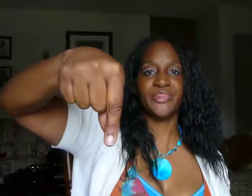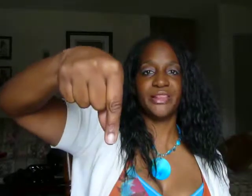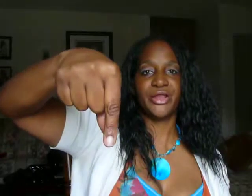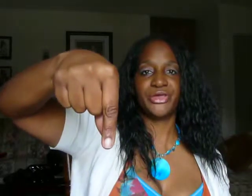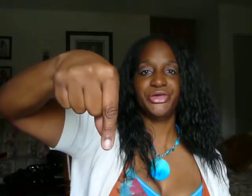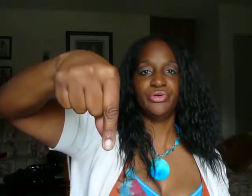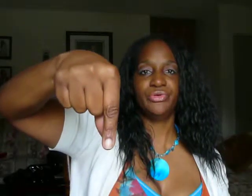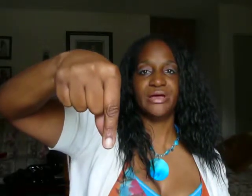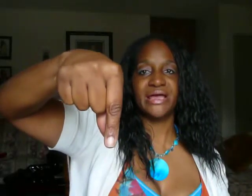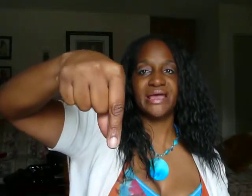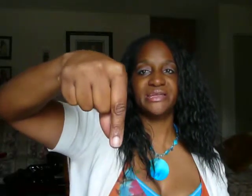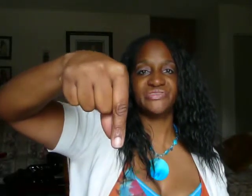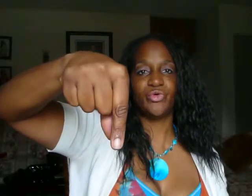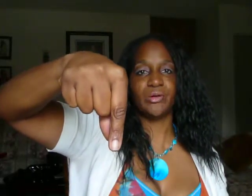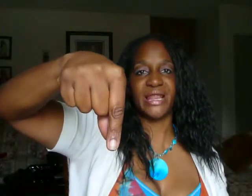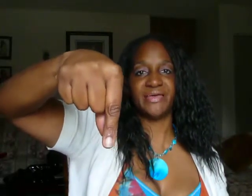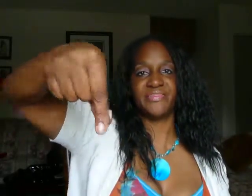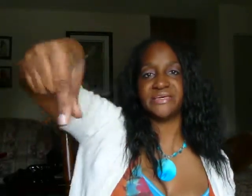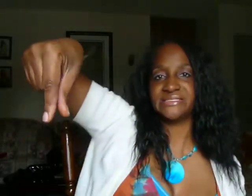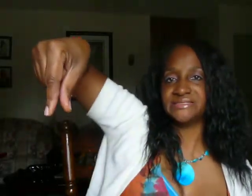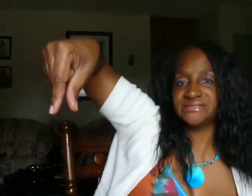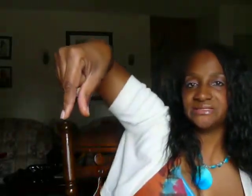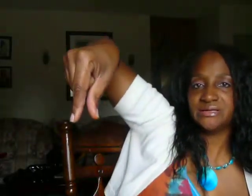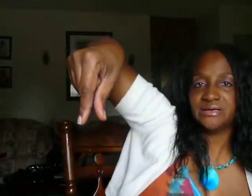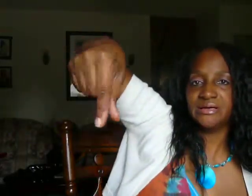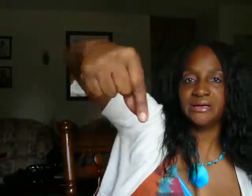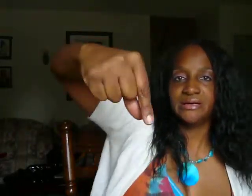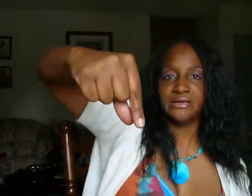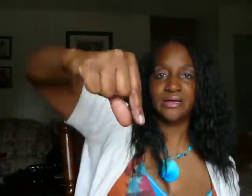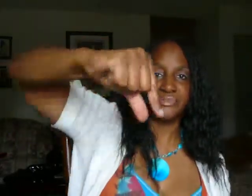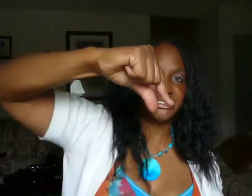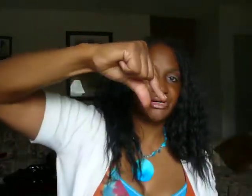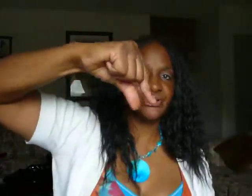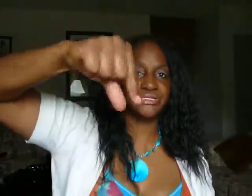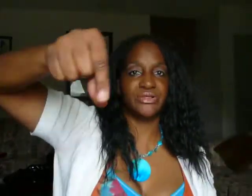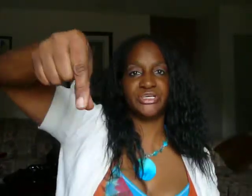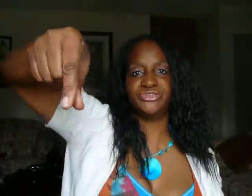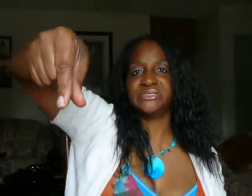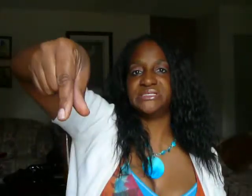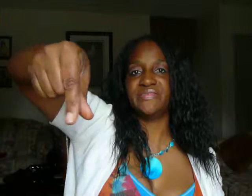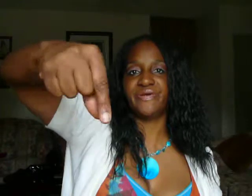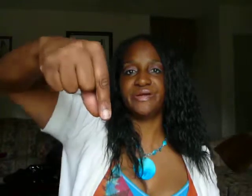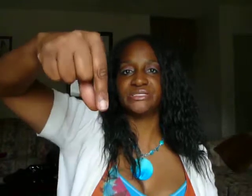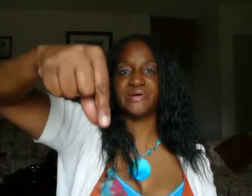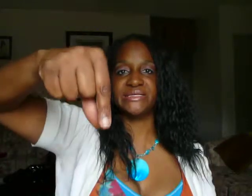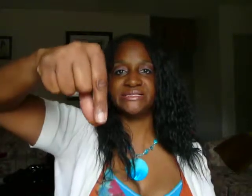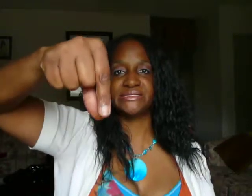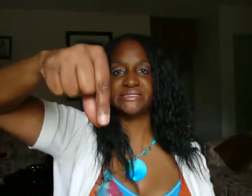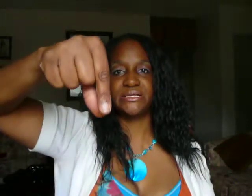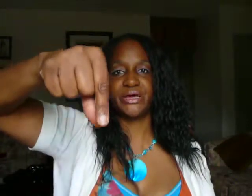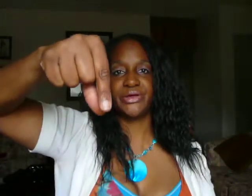letter Q, it is formed like this. And I'm just turning so that you can see the various ways. This is the letter